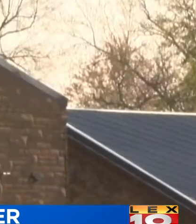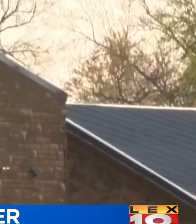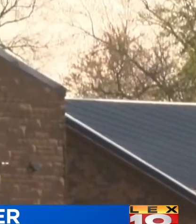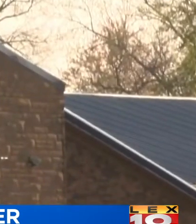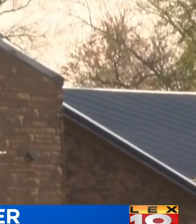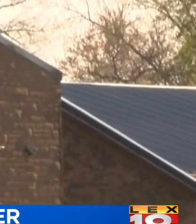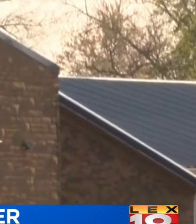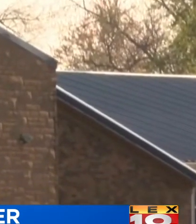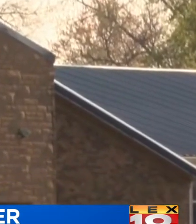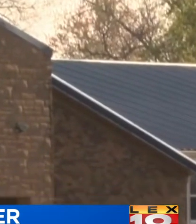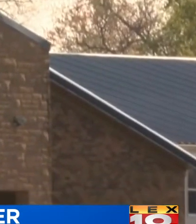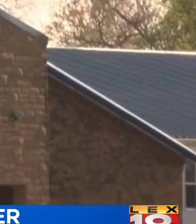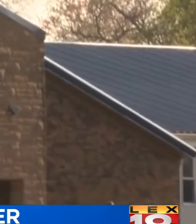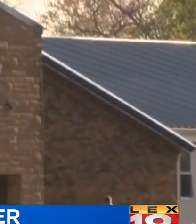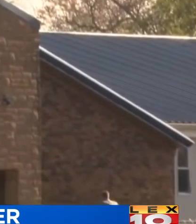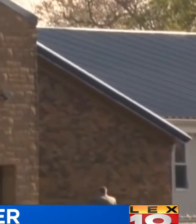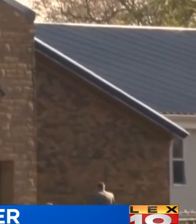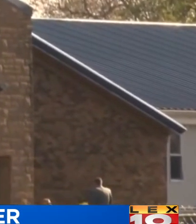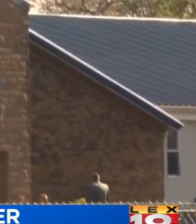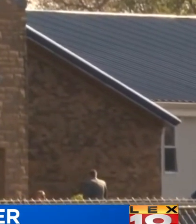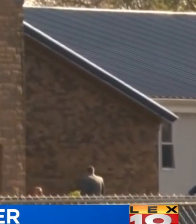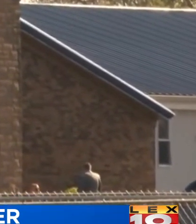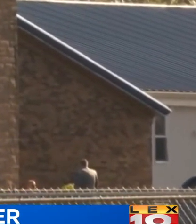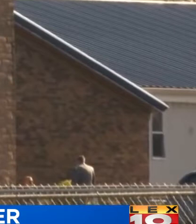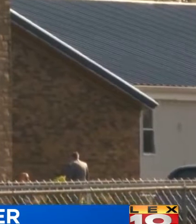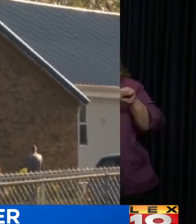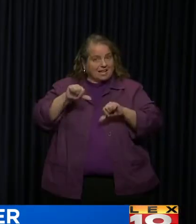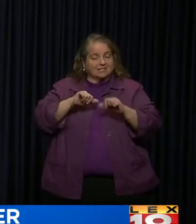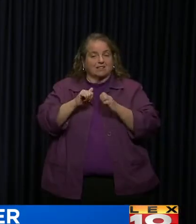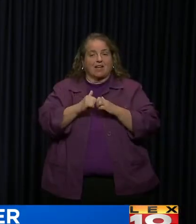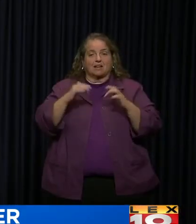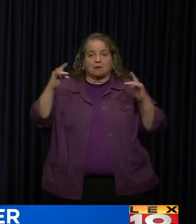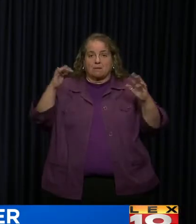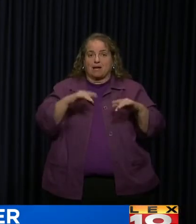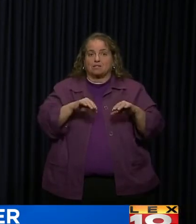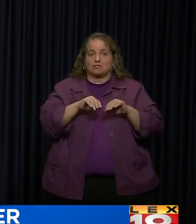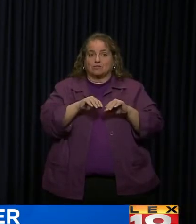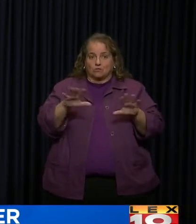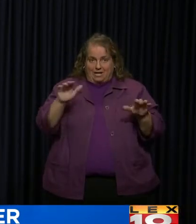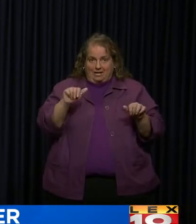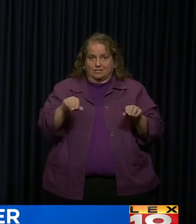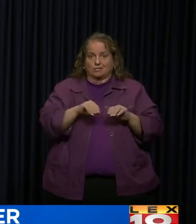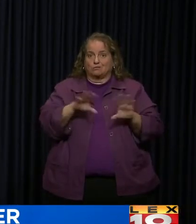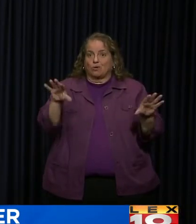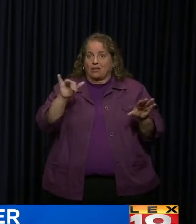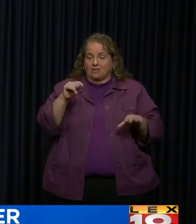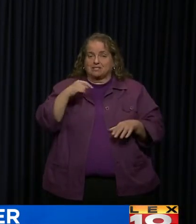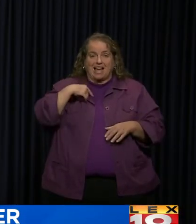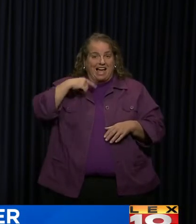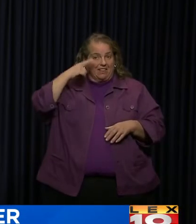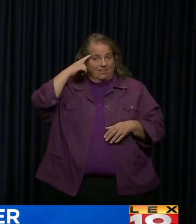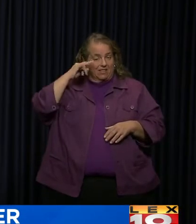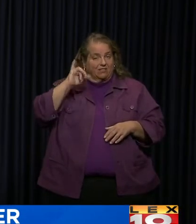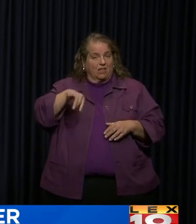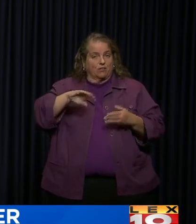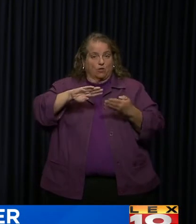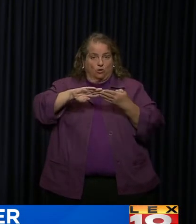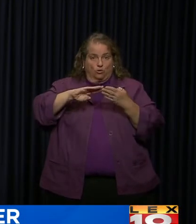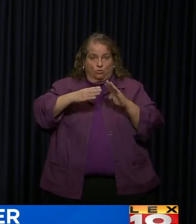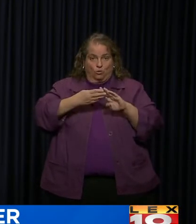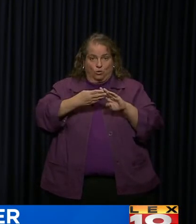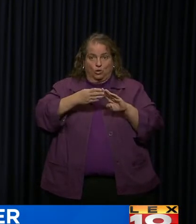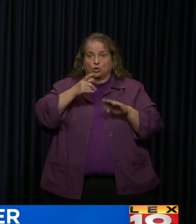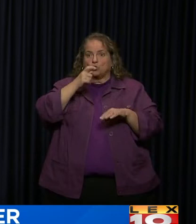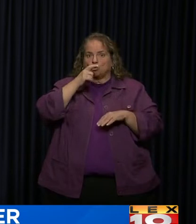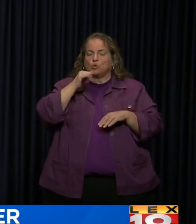encourage people to do the right thing. I believe that the community, which is what is truly at